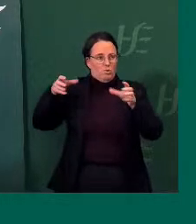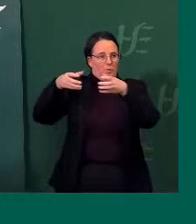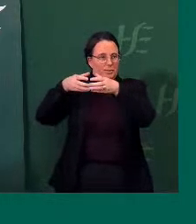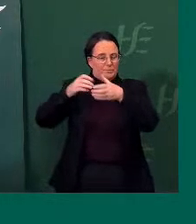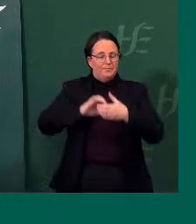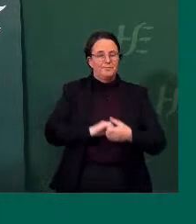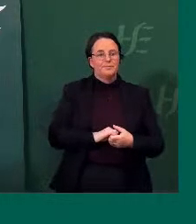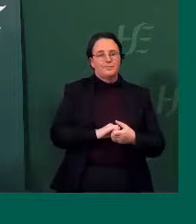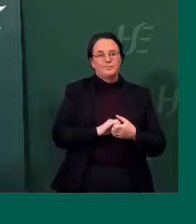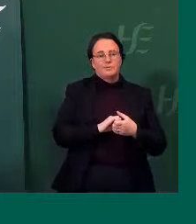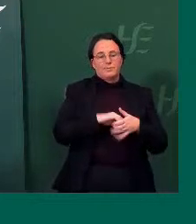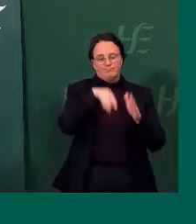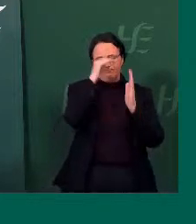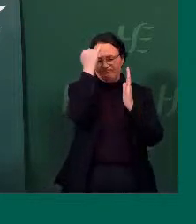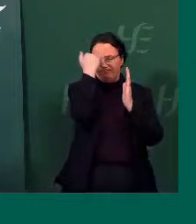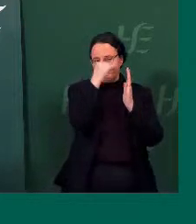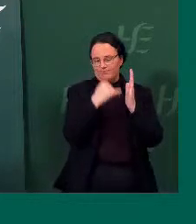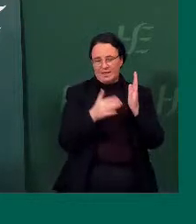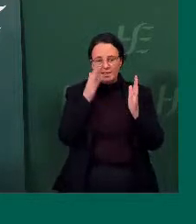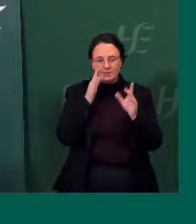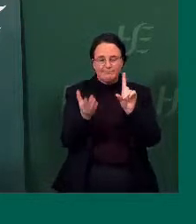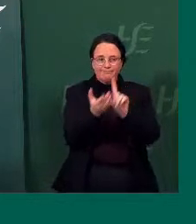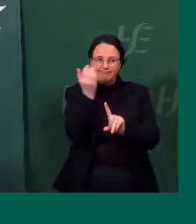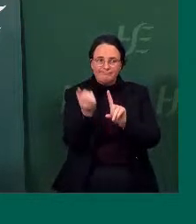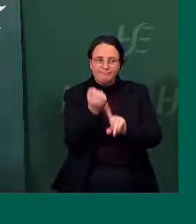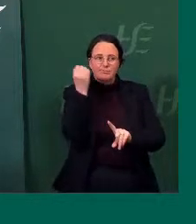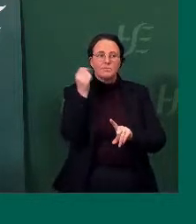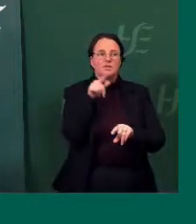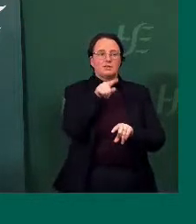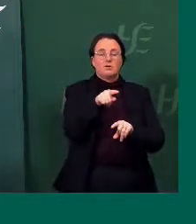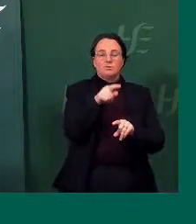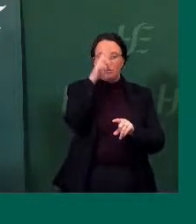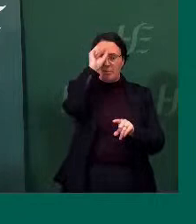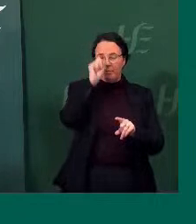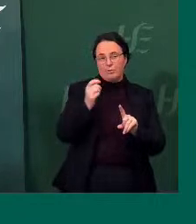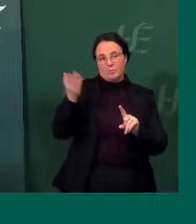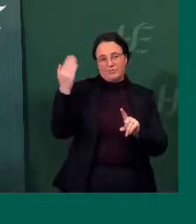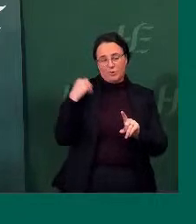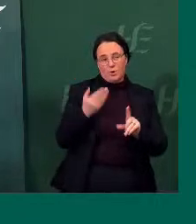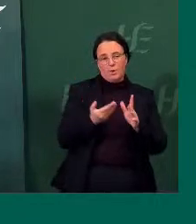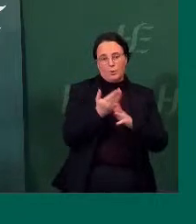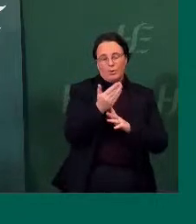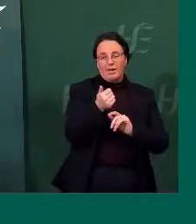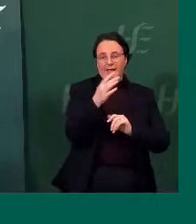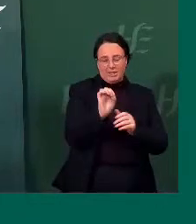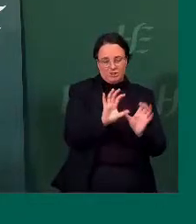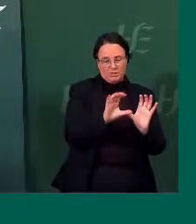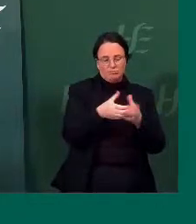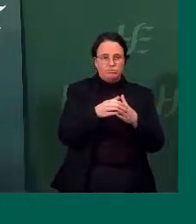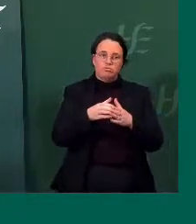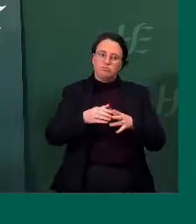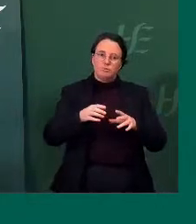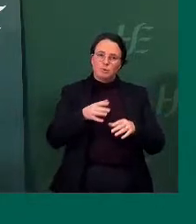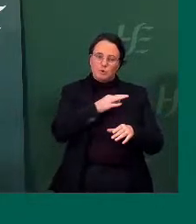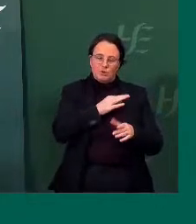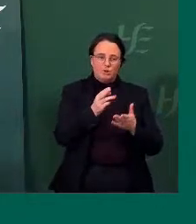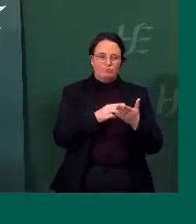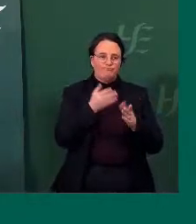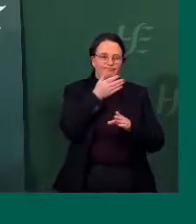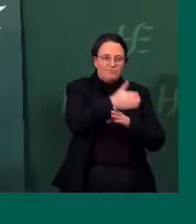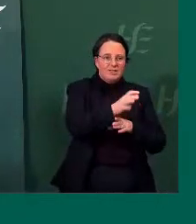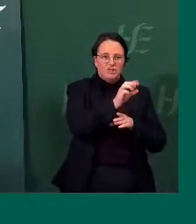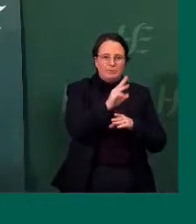The measures, and I suppose what's allowed us to do that, so the primary programme we all remember worked through the ages, was very robust, used GPs,